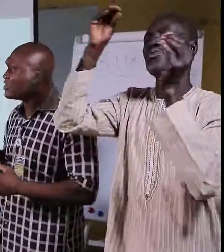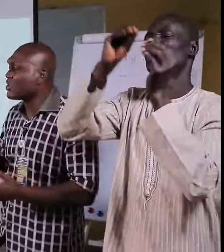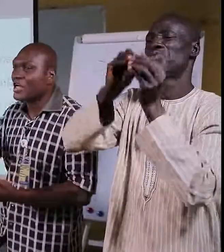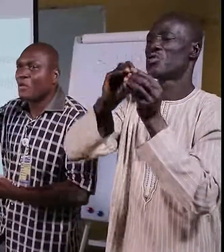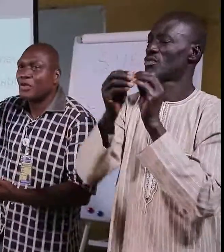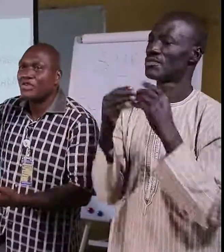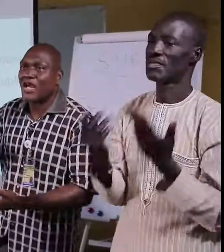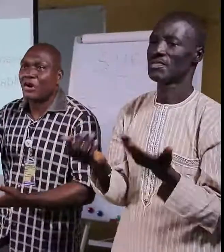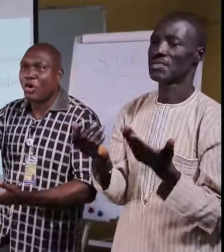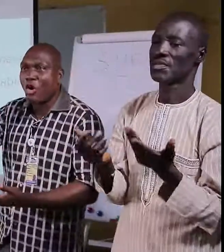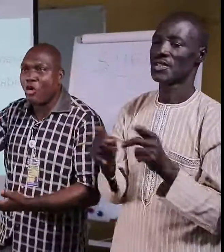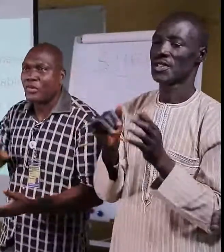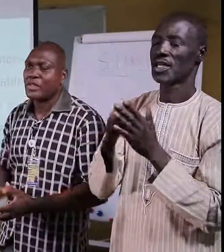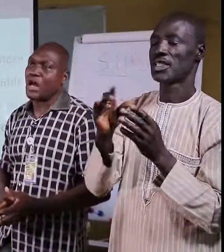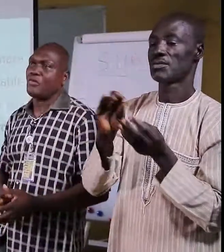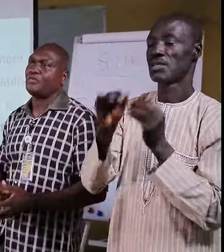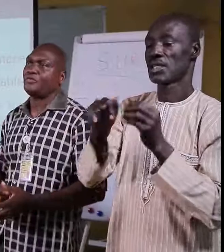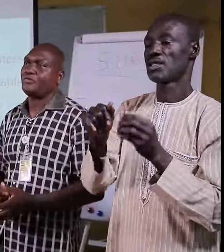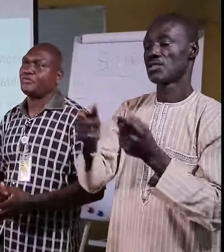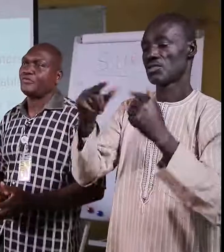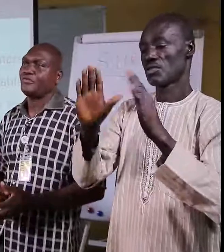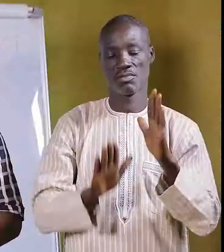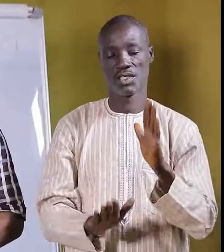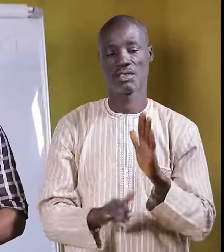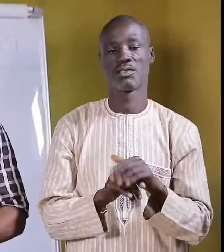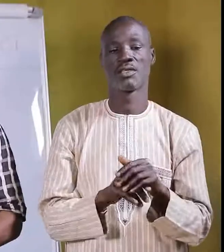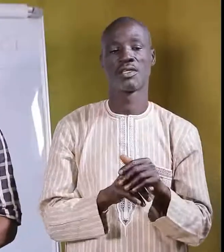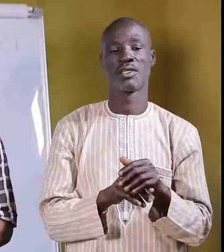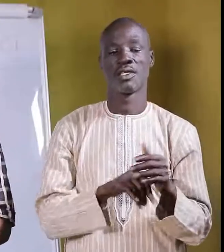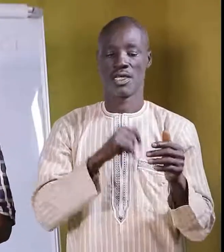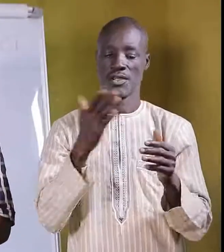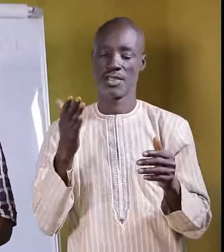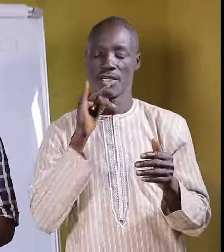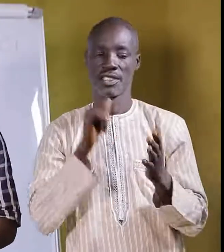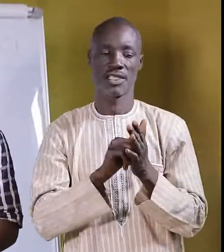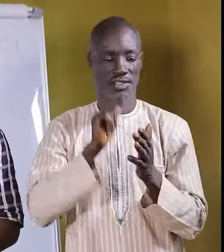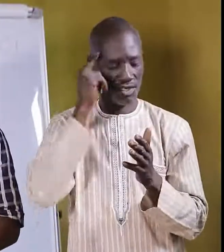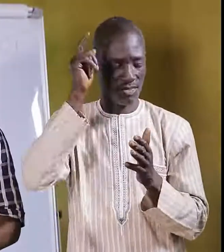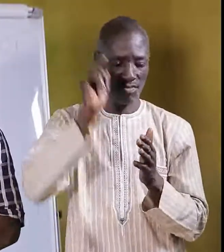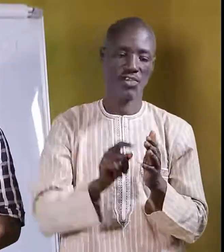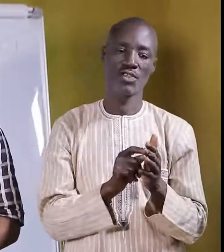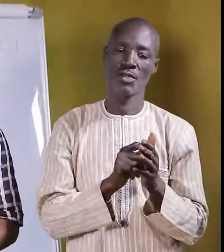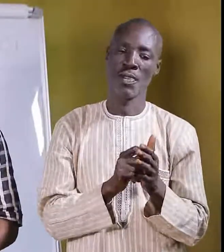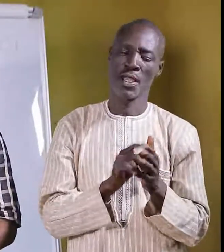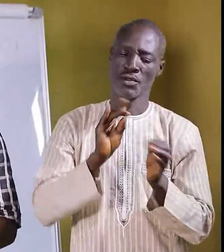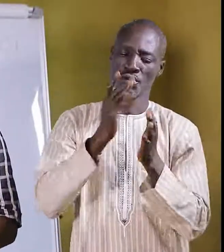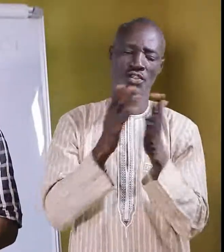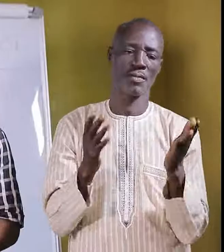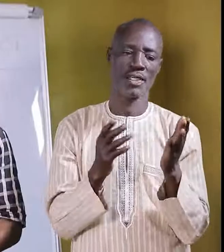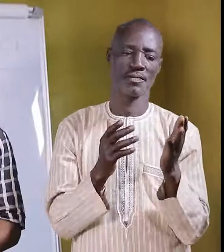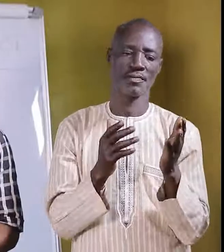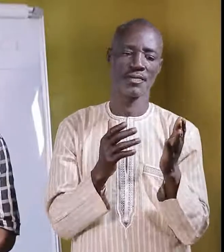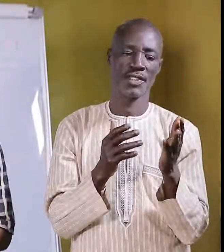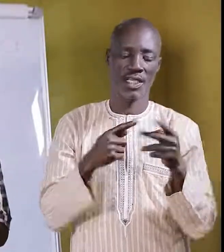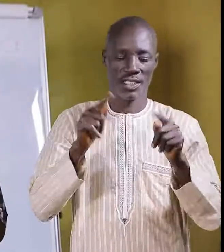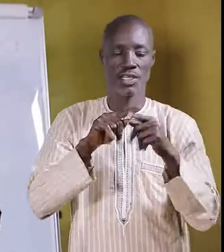country so that the population can come down. Then another thing is that government must step up the sources or means